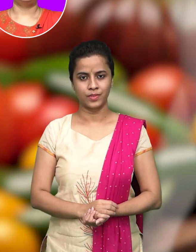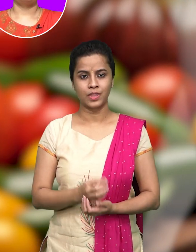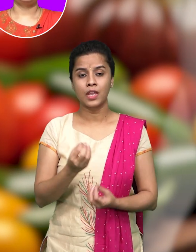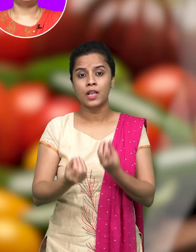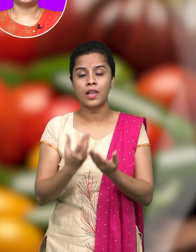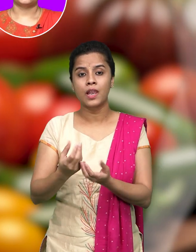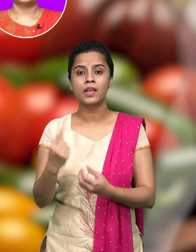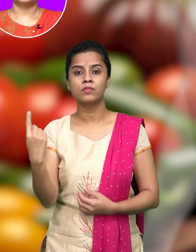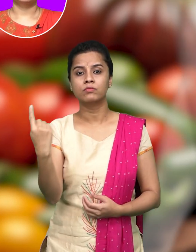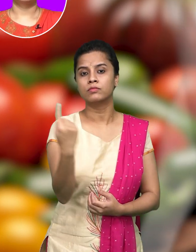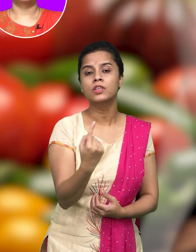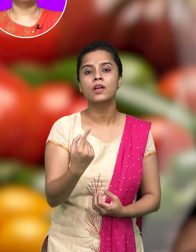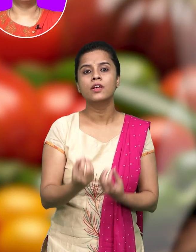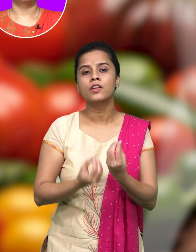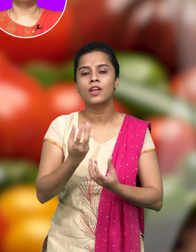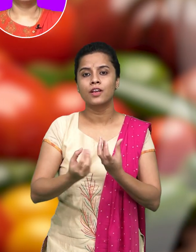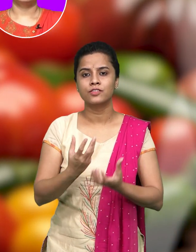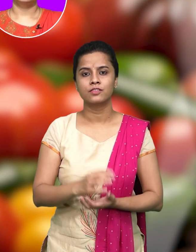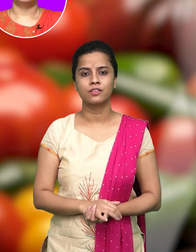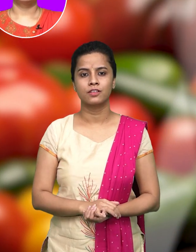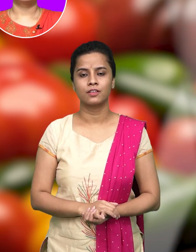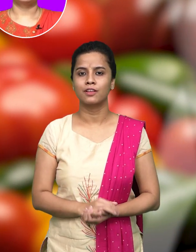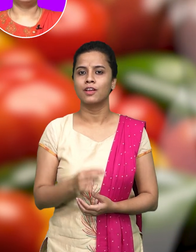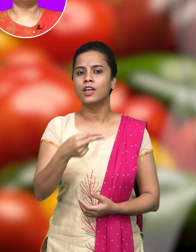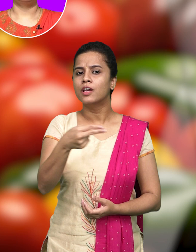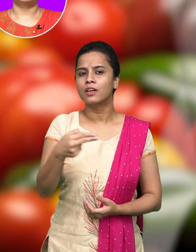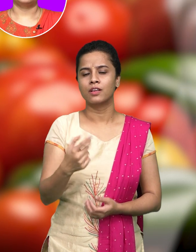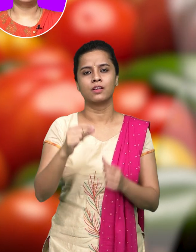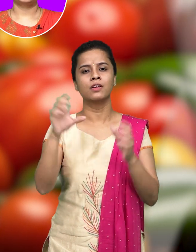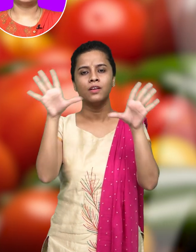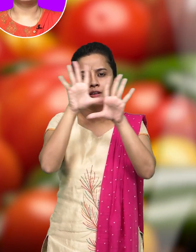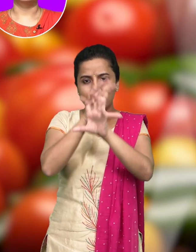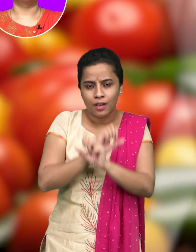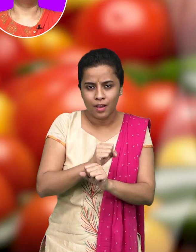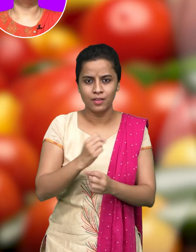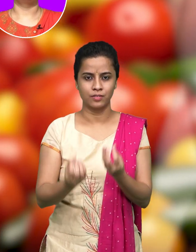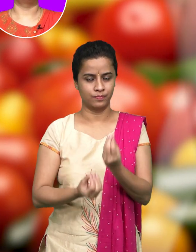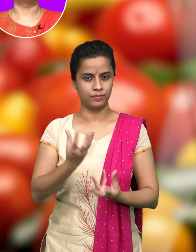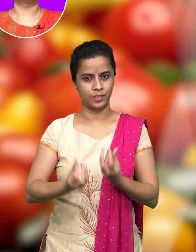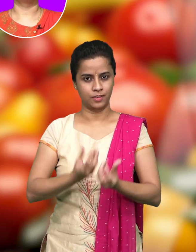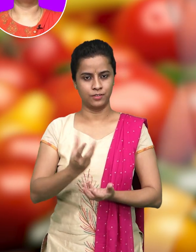light independent reaction is also called dark reaction.